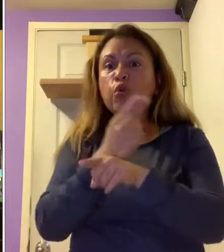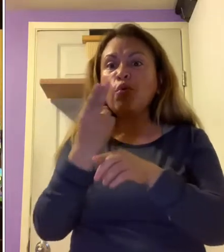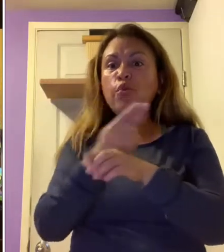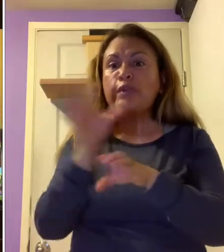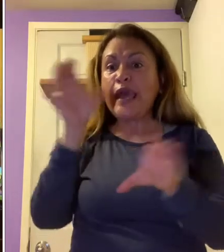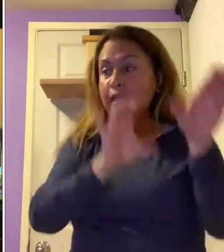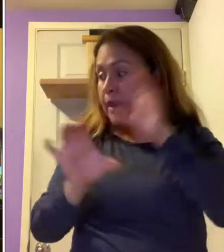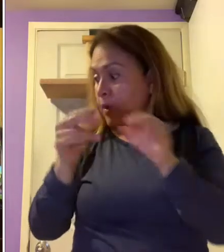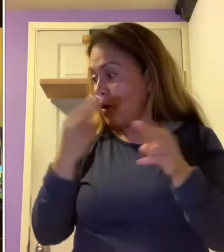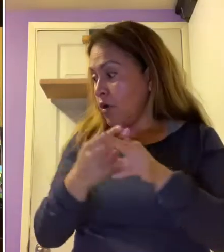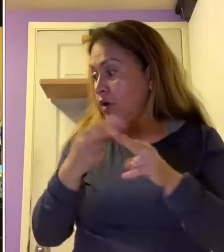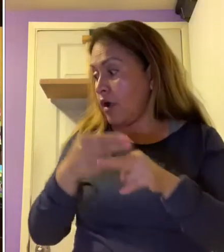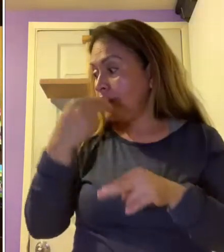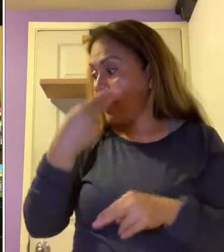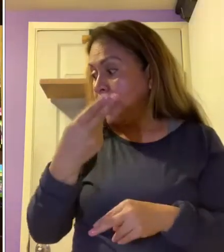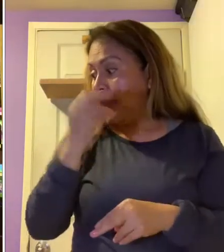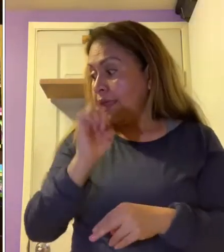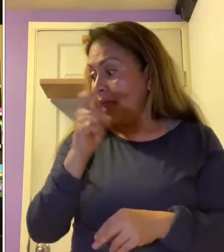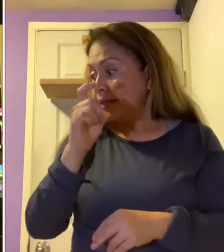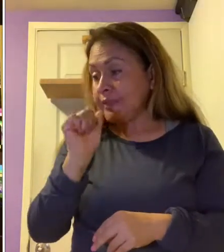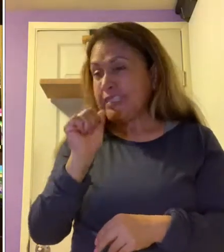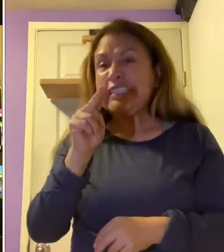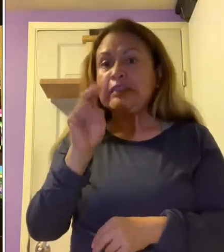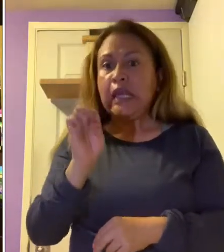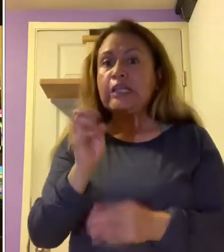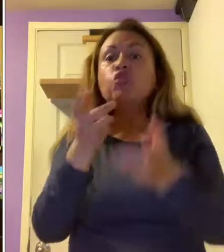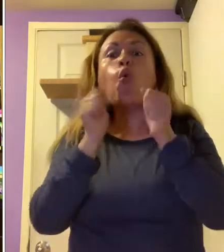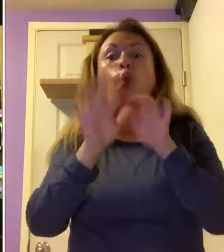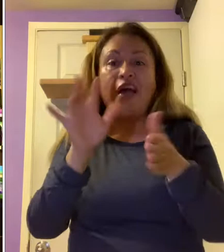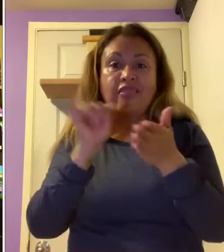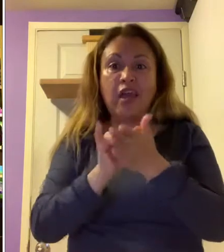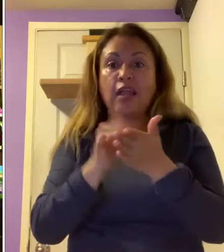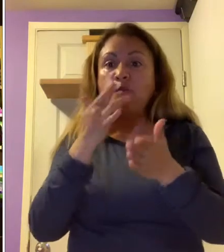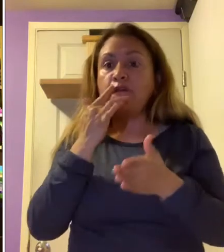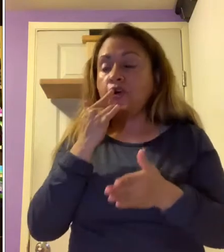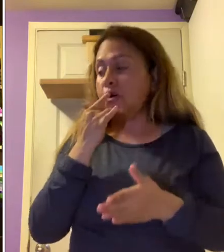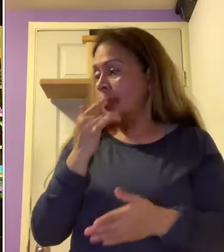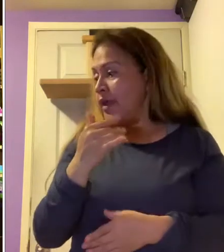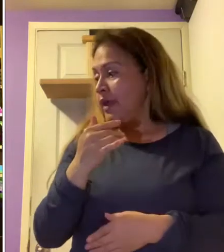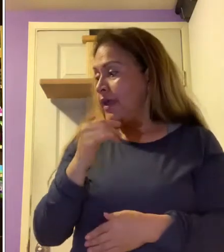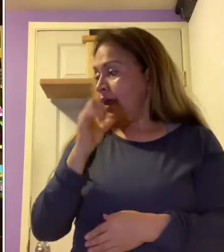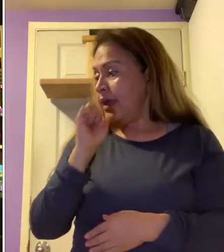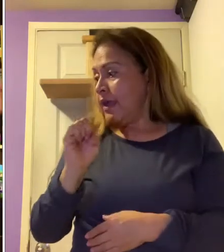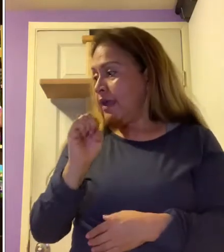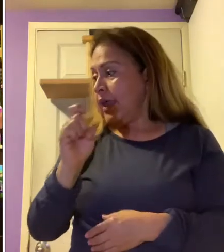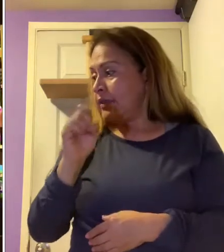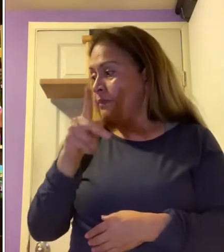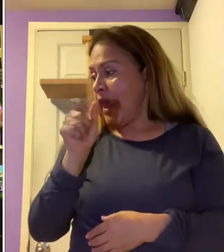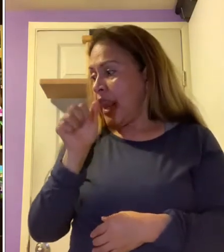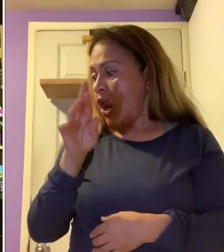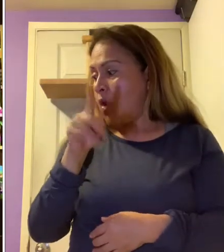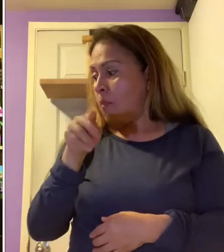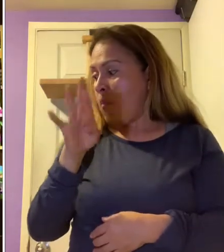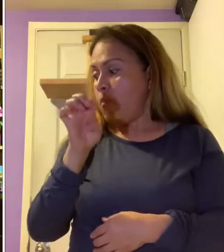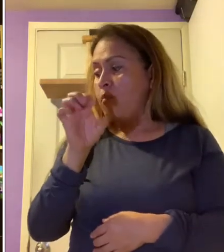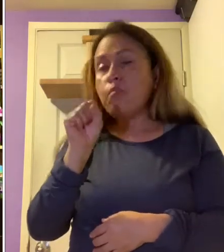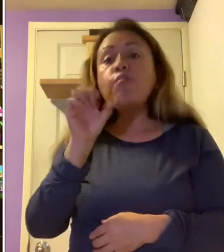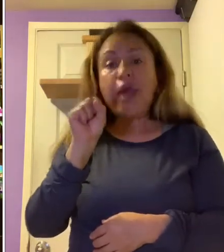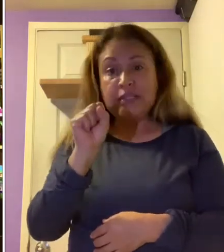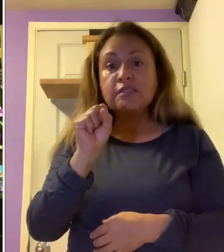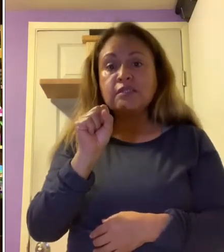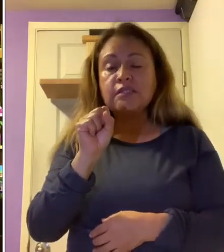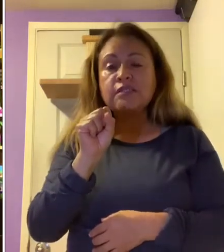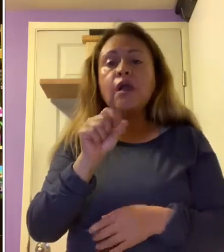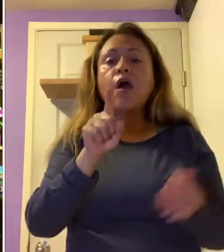called hexane to extract 100% of the oil from the plant. You don't want that. You want to look for expeller pressed. When we find it later on, I'll tell you why that's